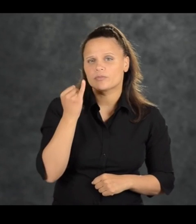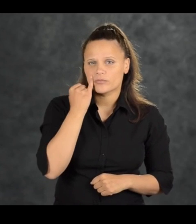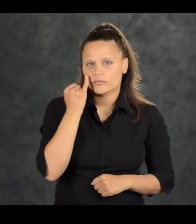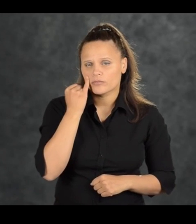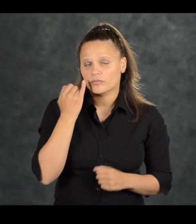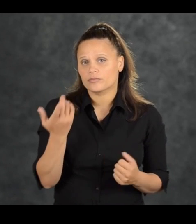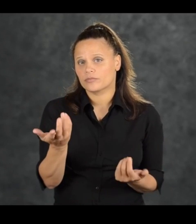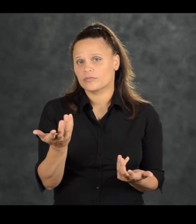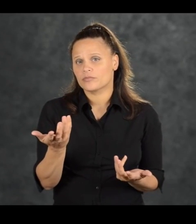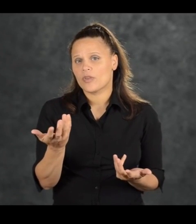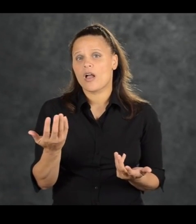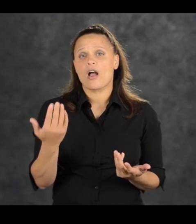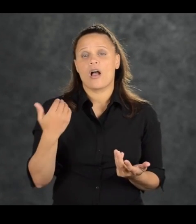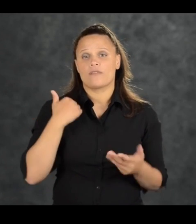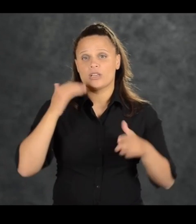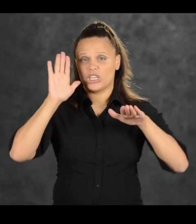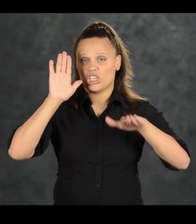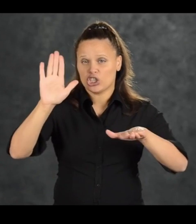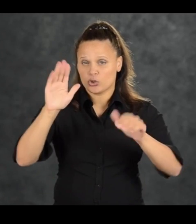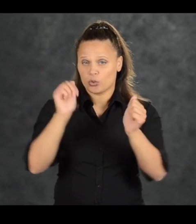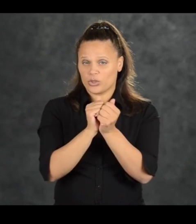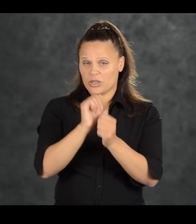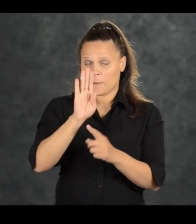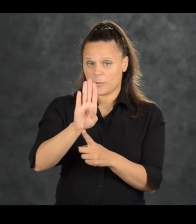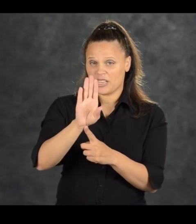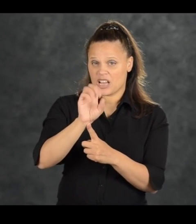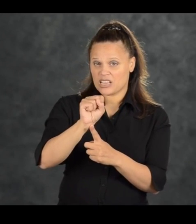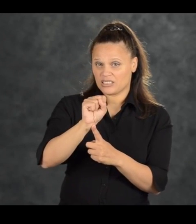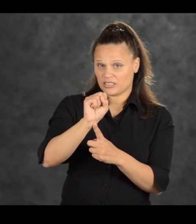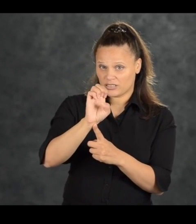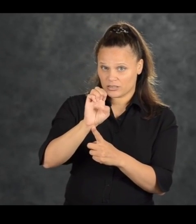IEPs. If you see that the goals are met, then it's easier.